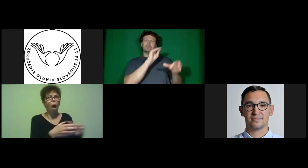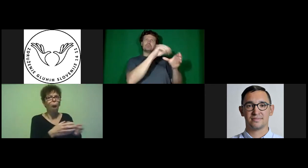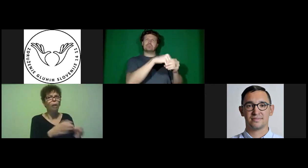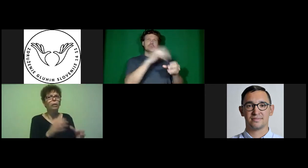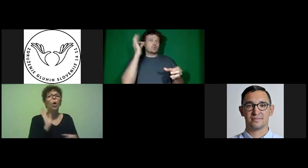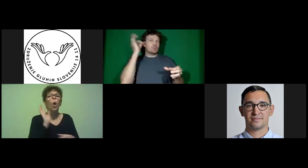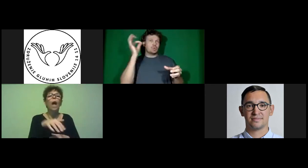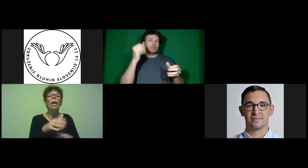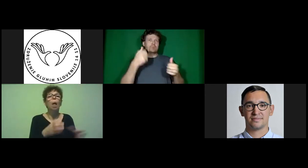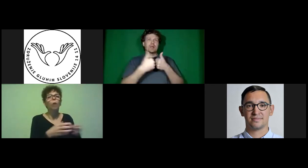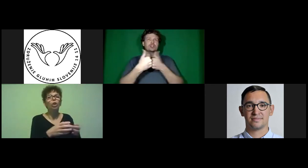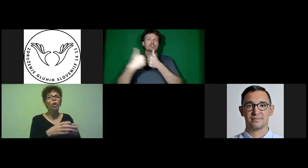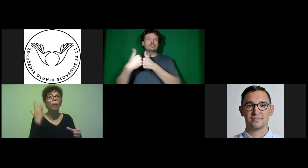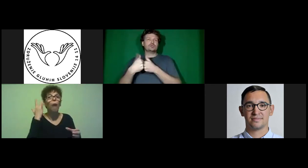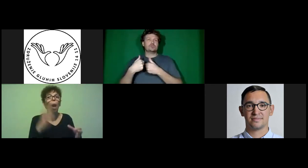thought it would be